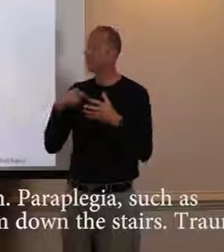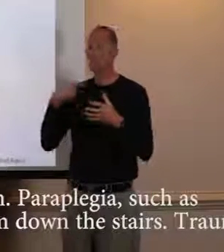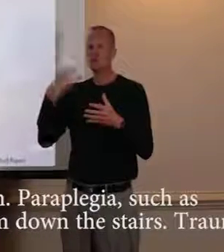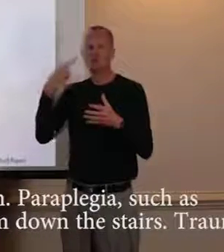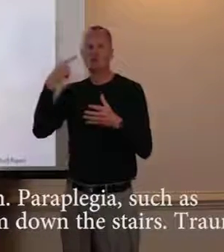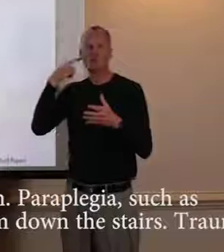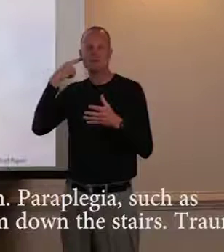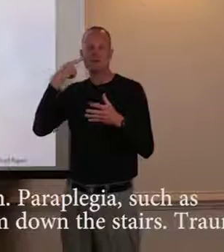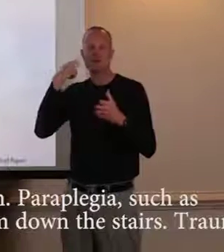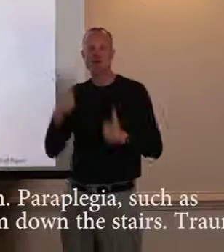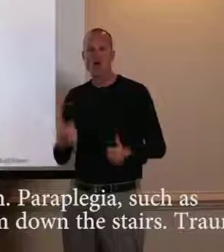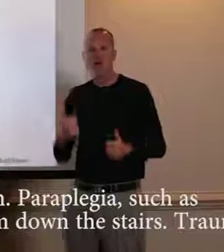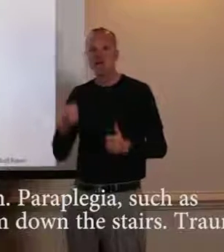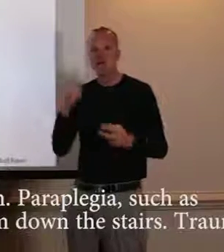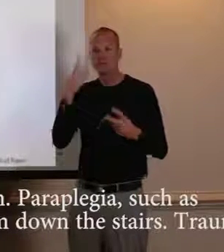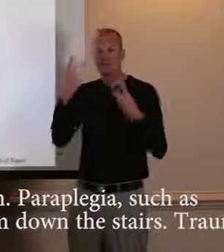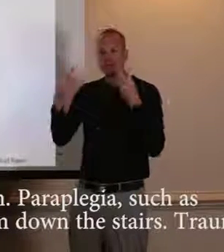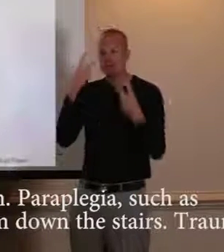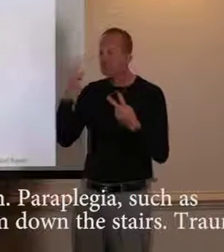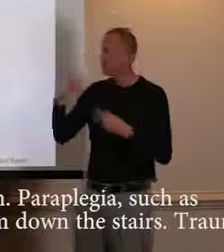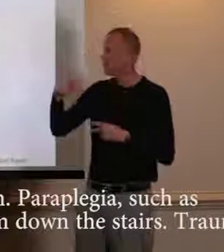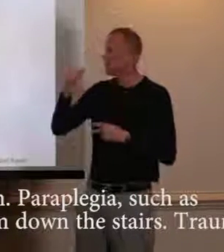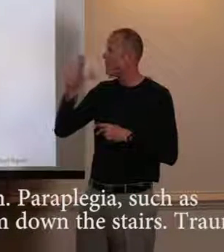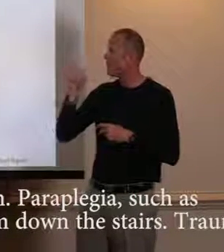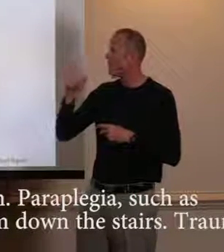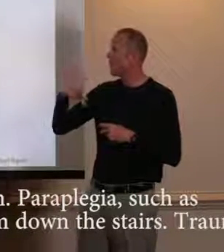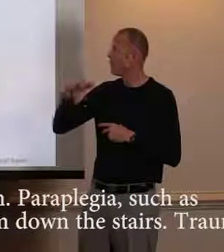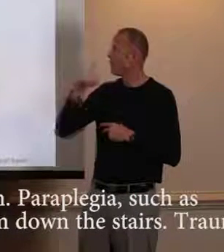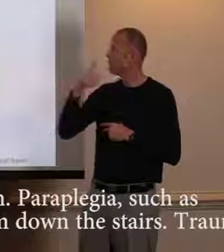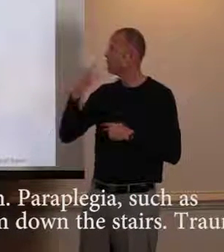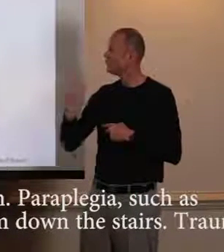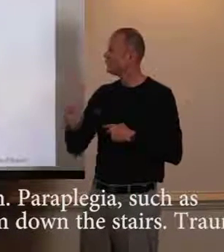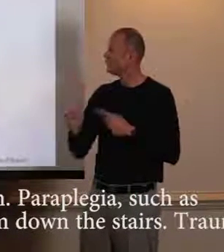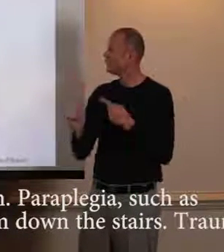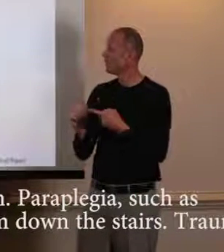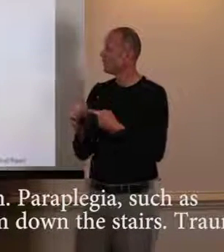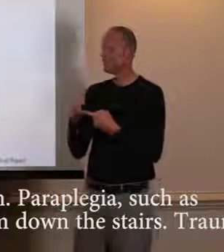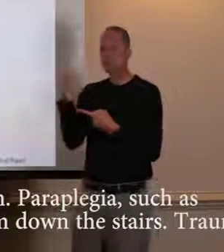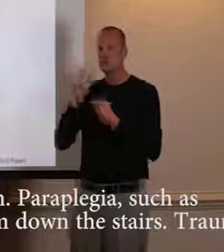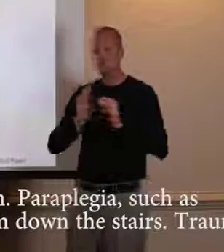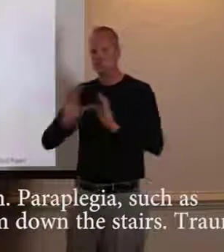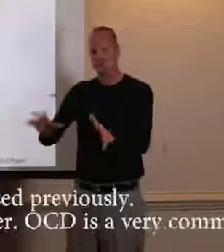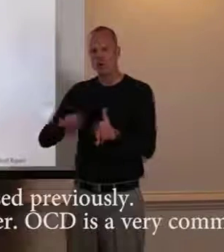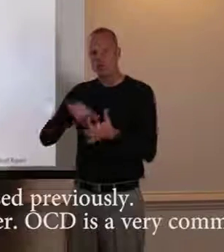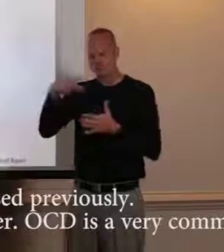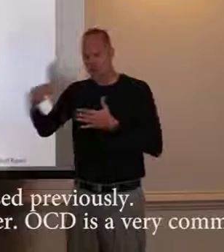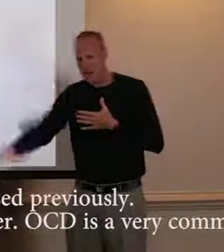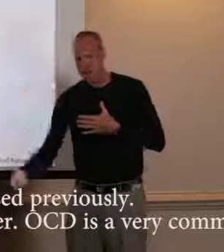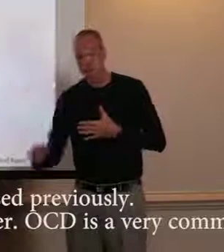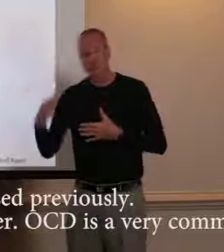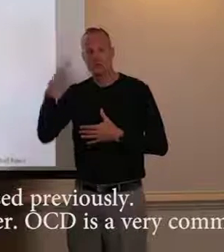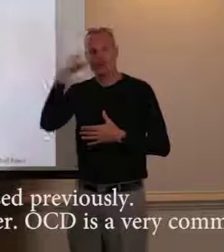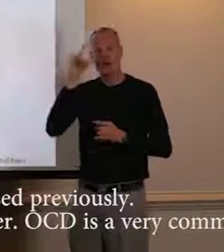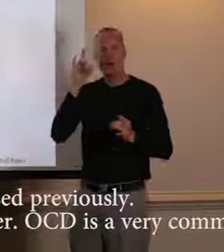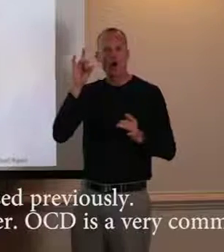oxygen. Paraplegia, such as someone maybe pushing them down the stairs. Traumatic brain injury, which we discussed